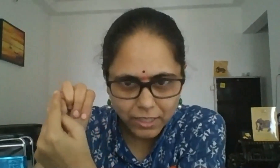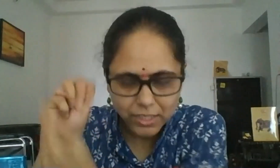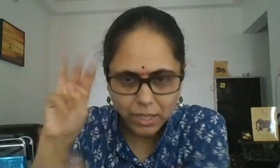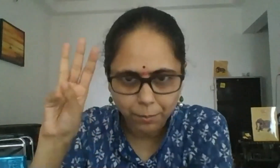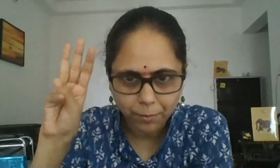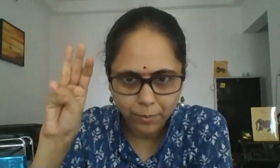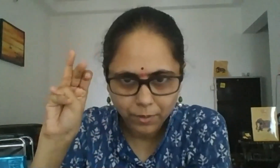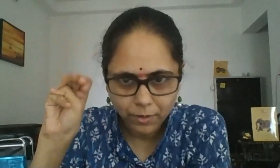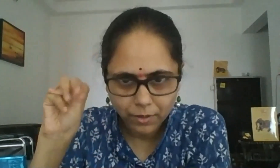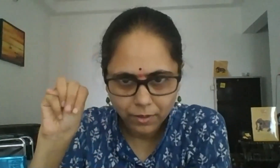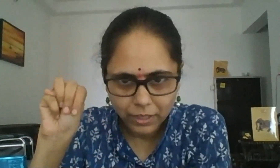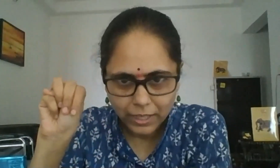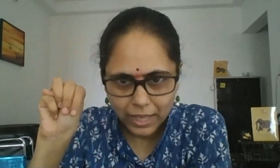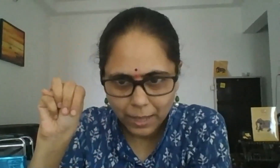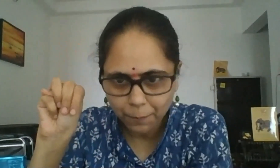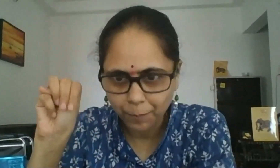thumb. M,